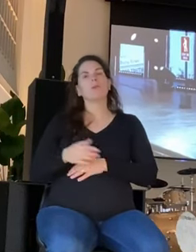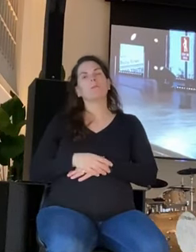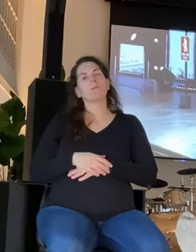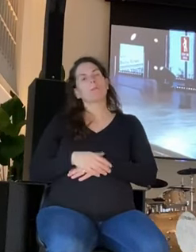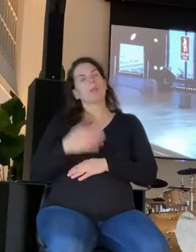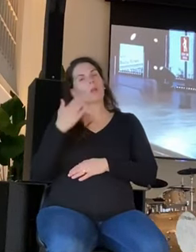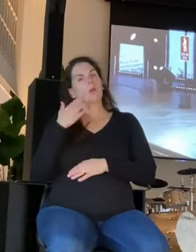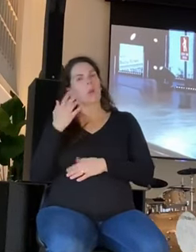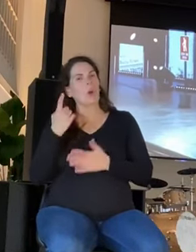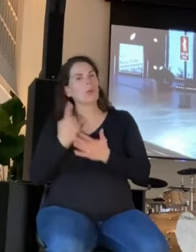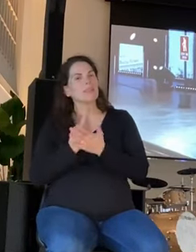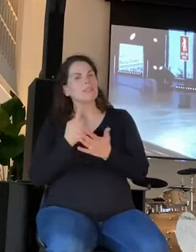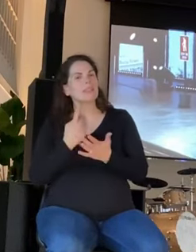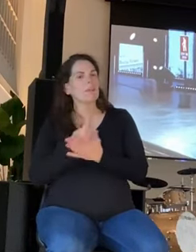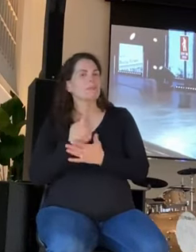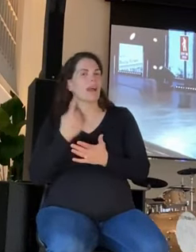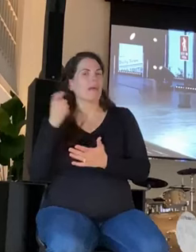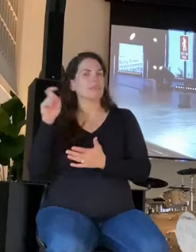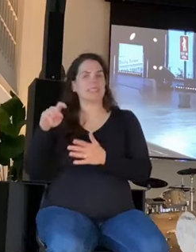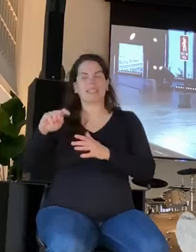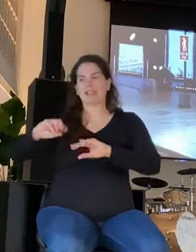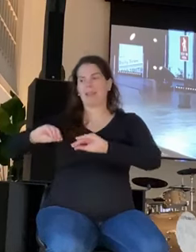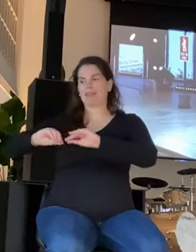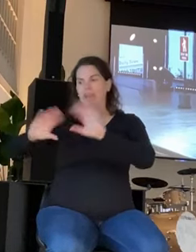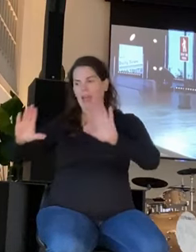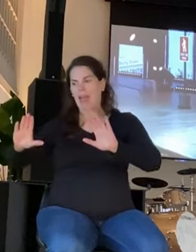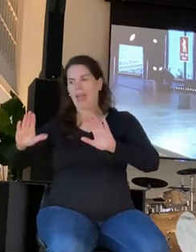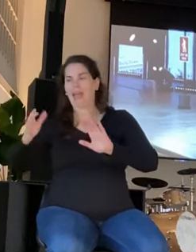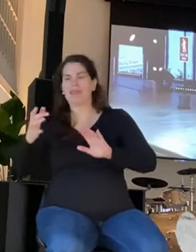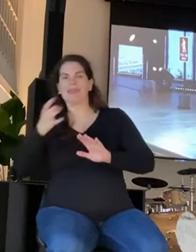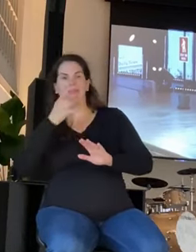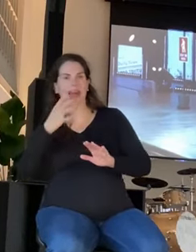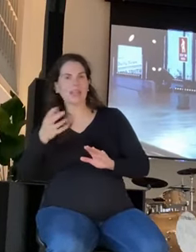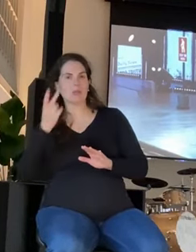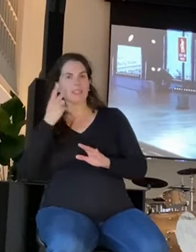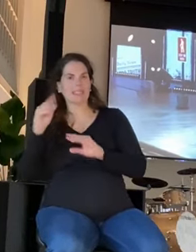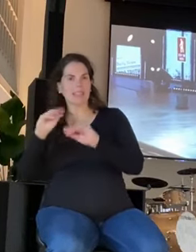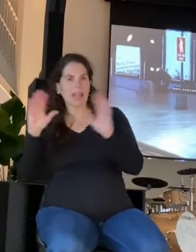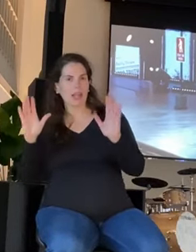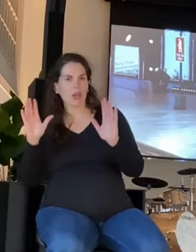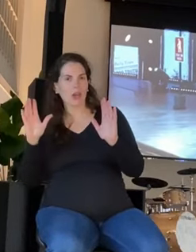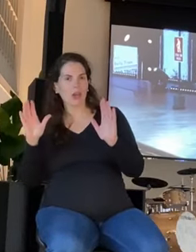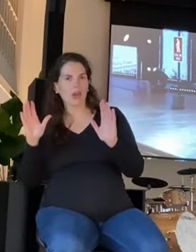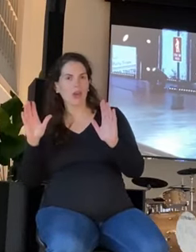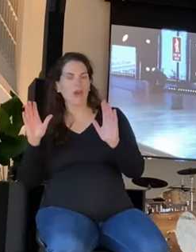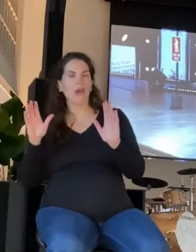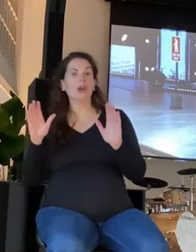I'm not sure until the sun gets a little higher. So what he's saying is the path of the righteous